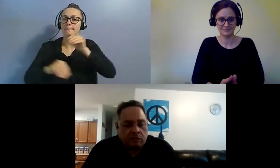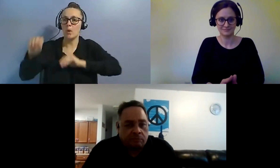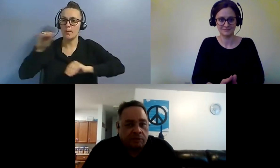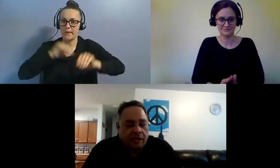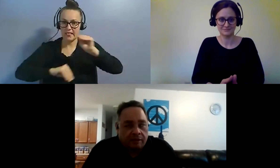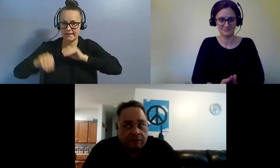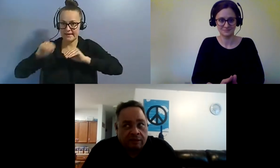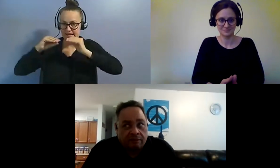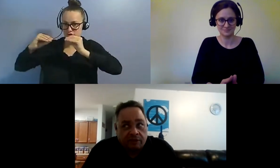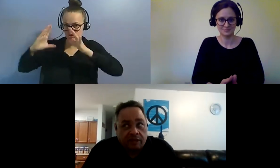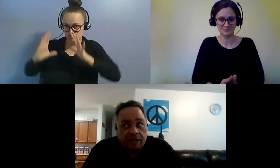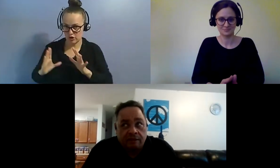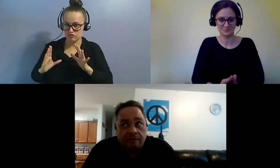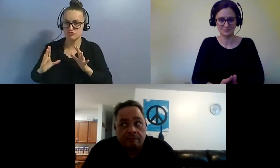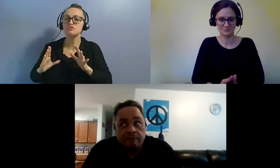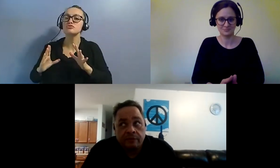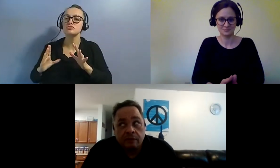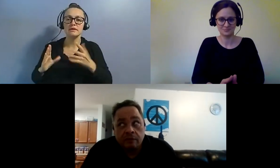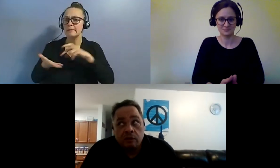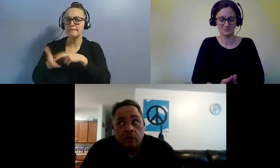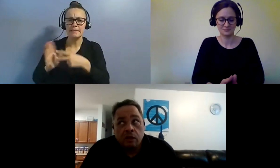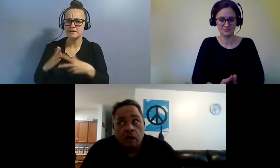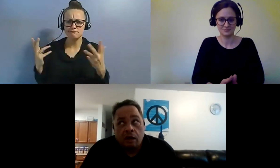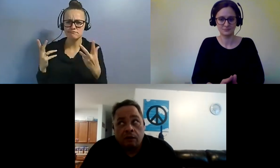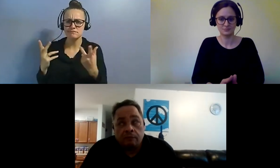and teach me how to navigate